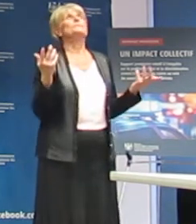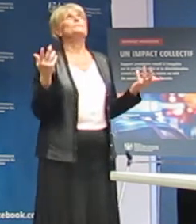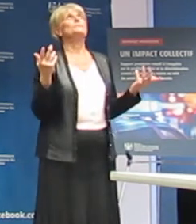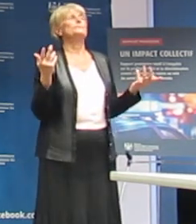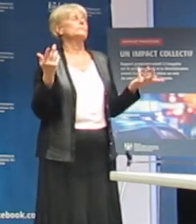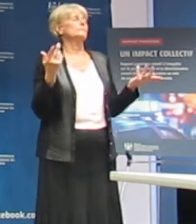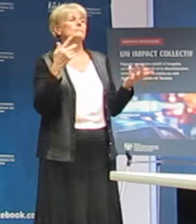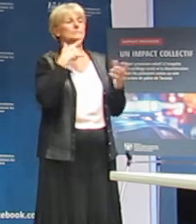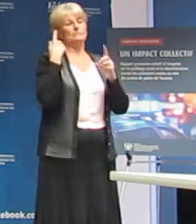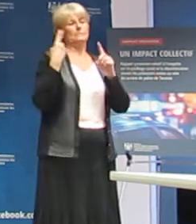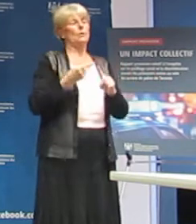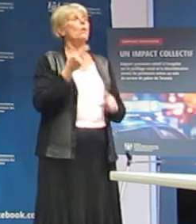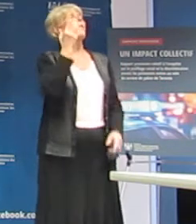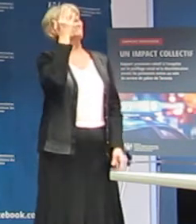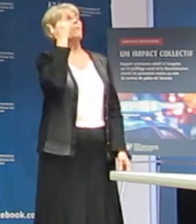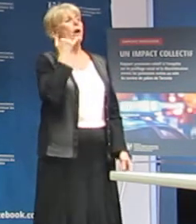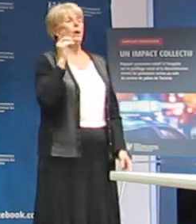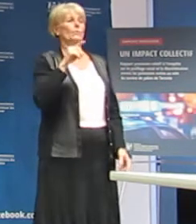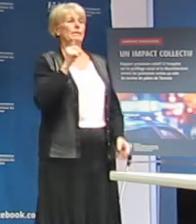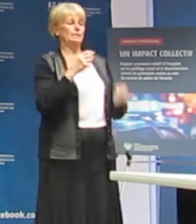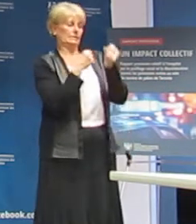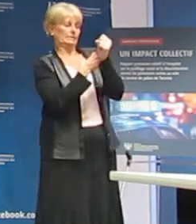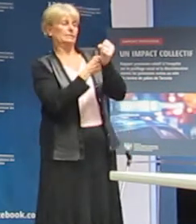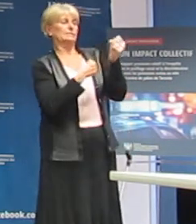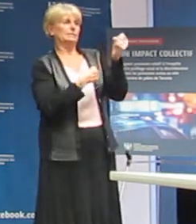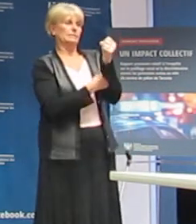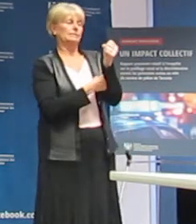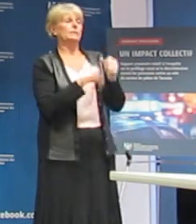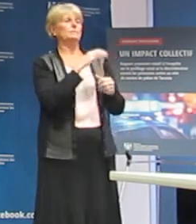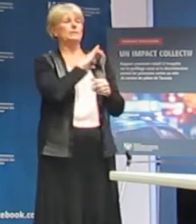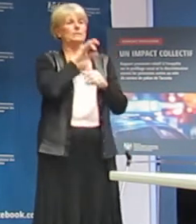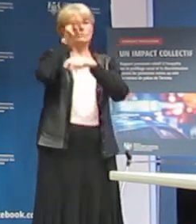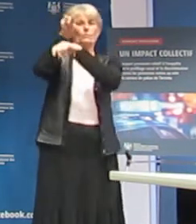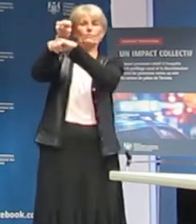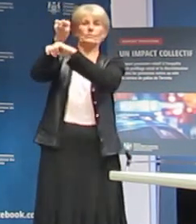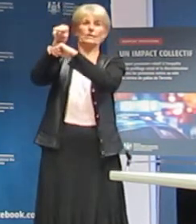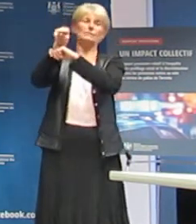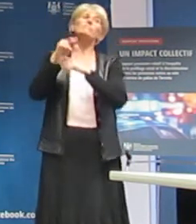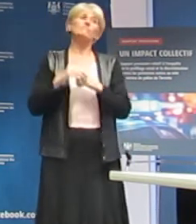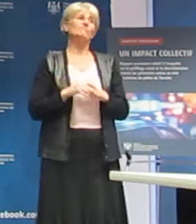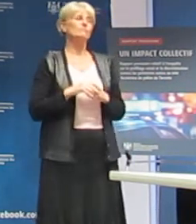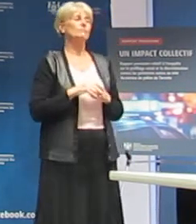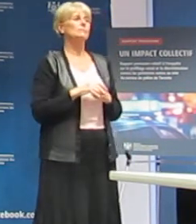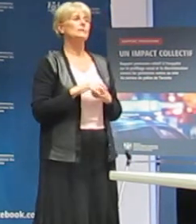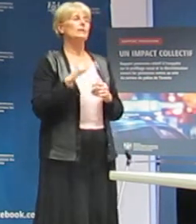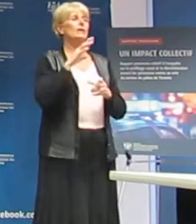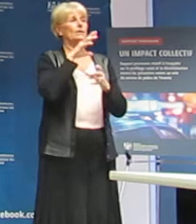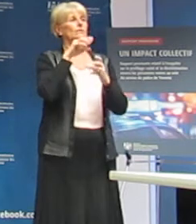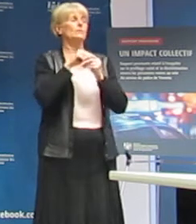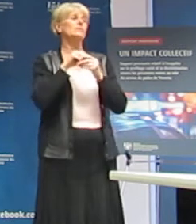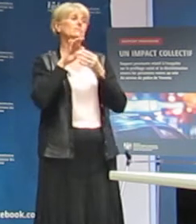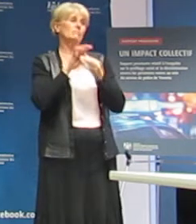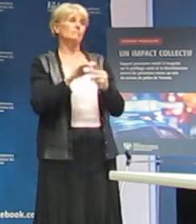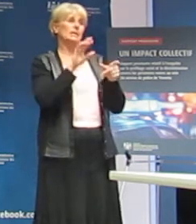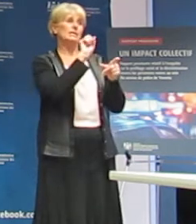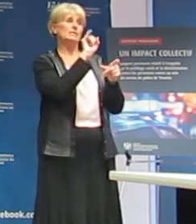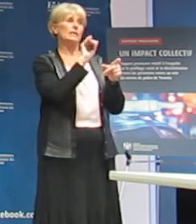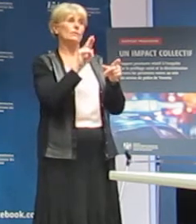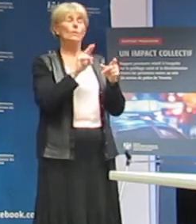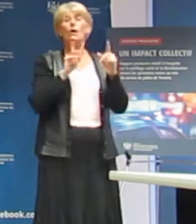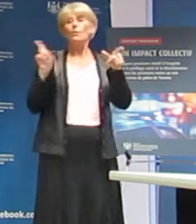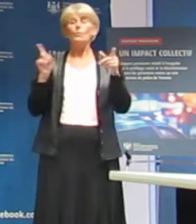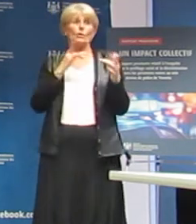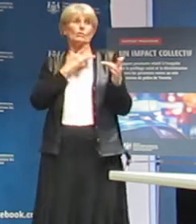really speaks to why we need to strengthen police oversight, including related to the SIU. Are you